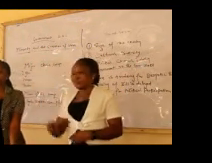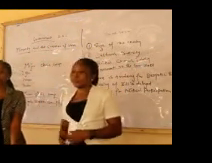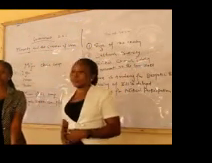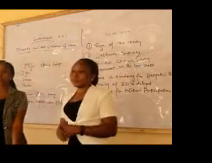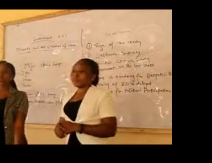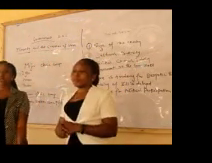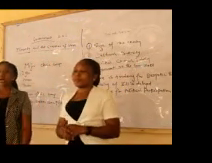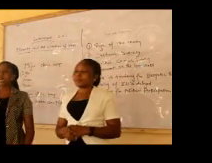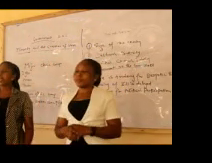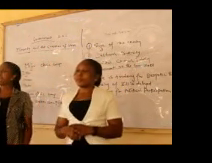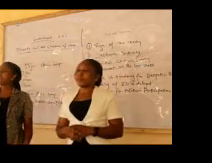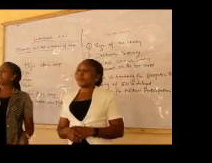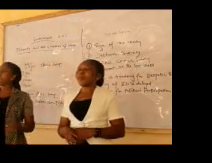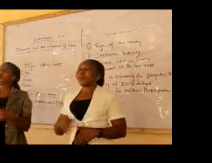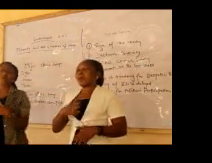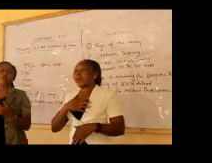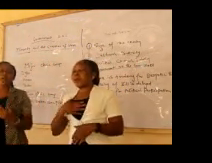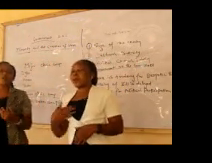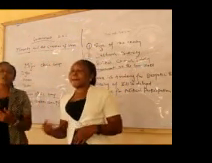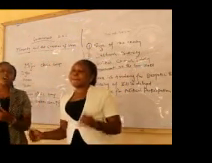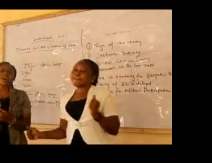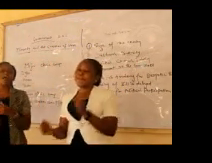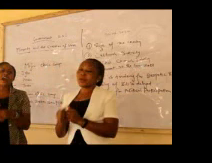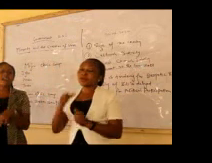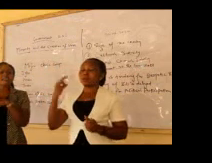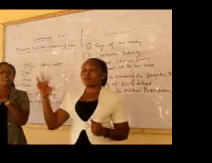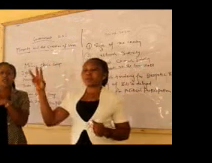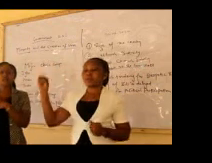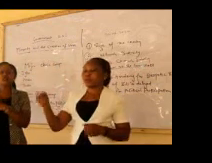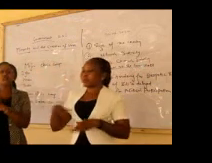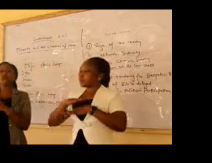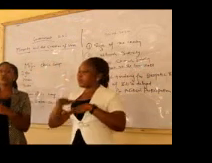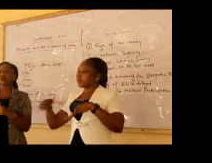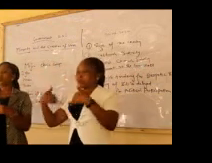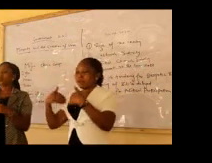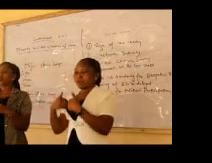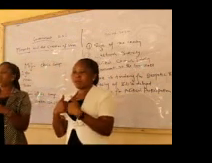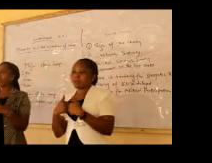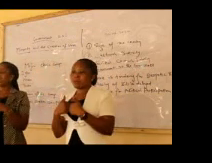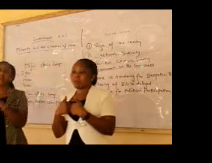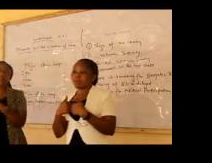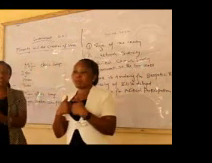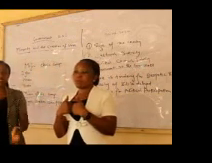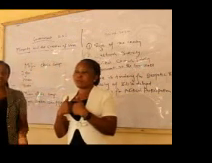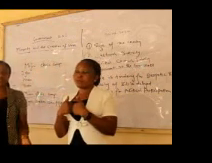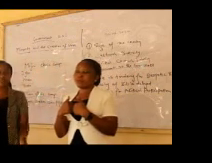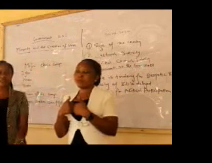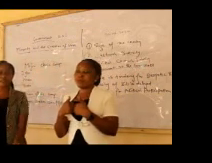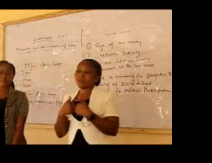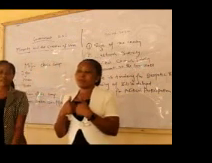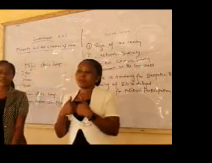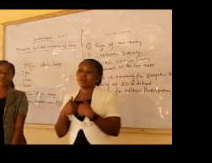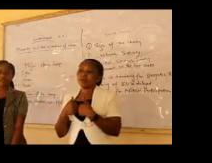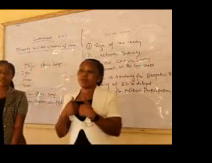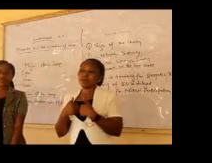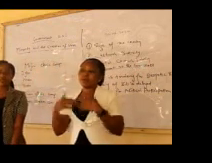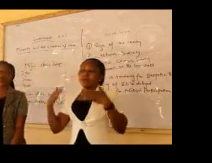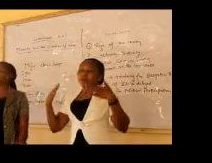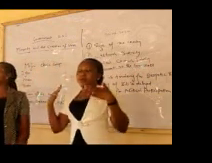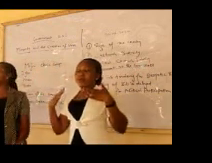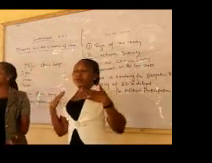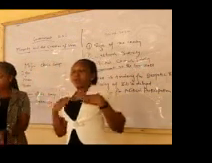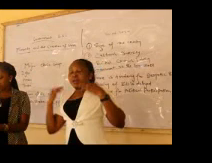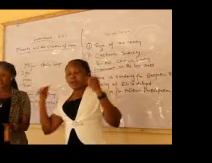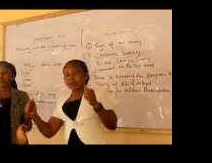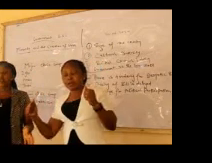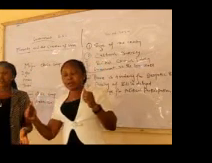of them. And then most of them do not have access to health services. When